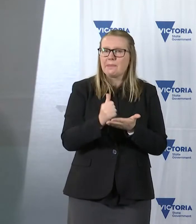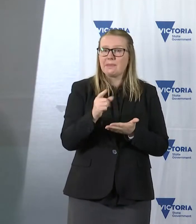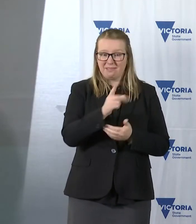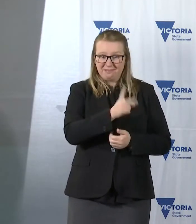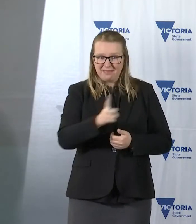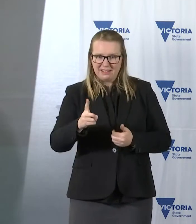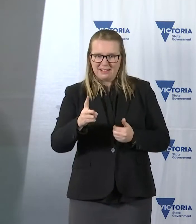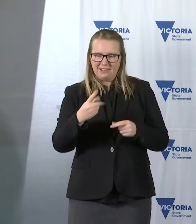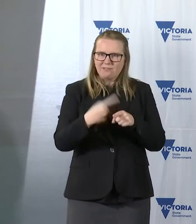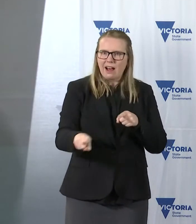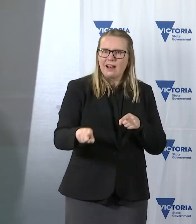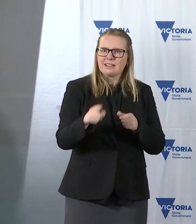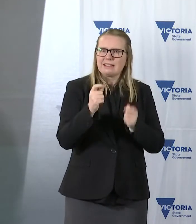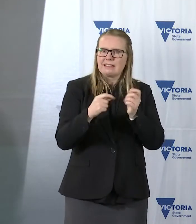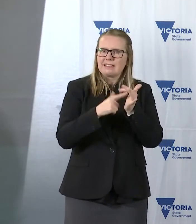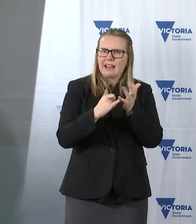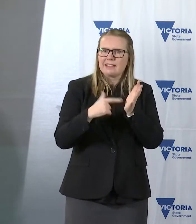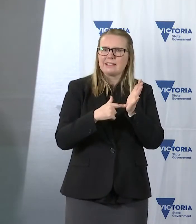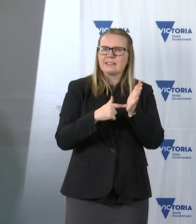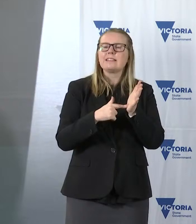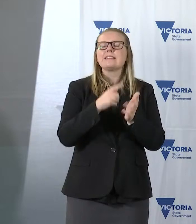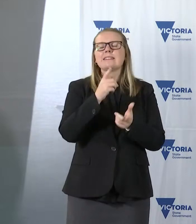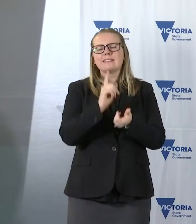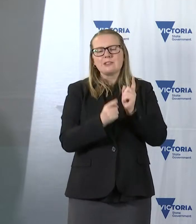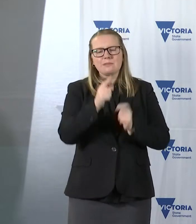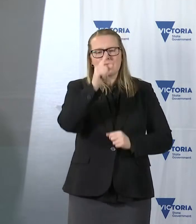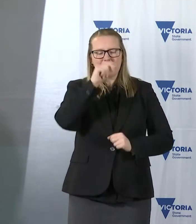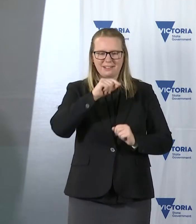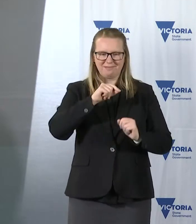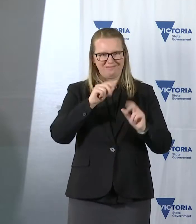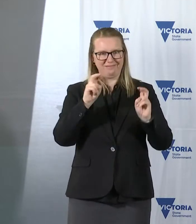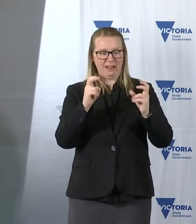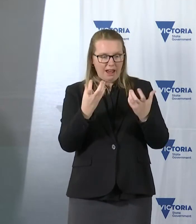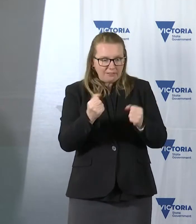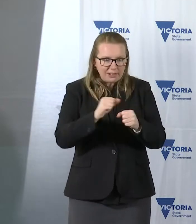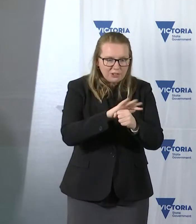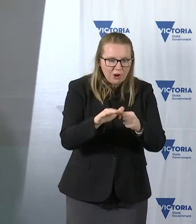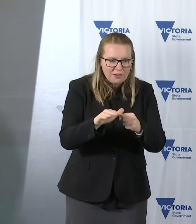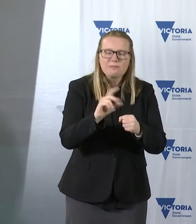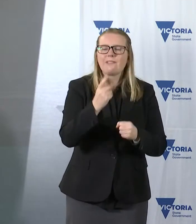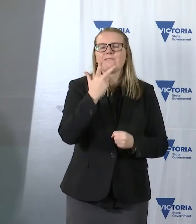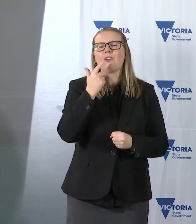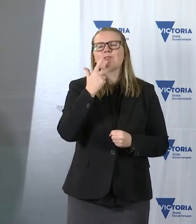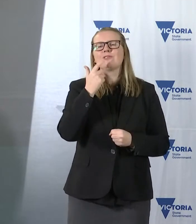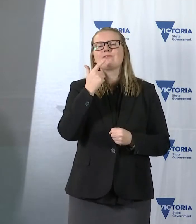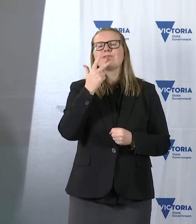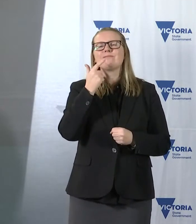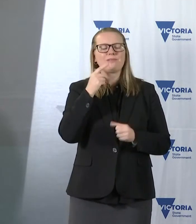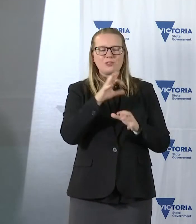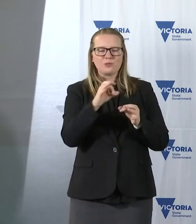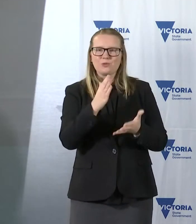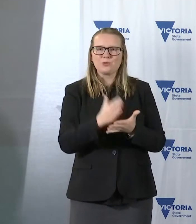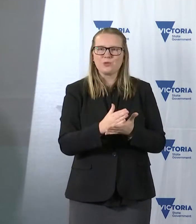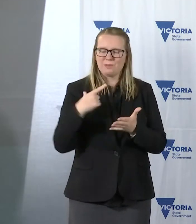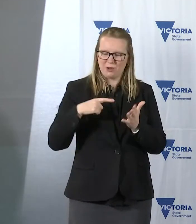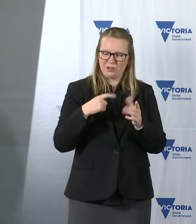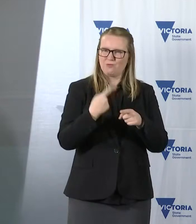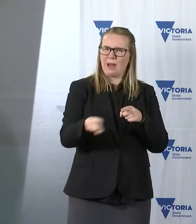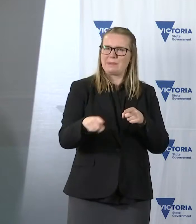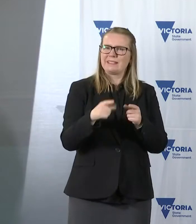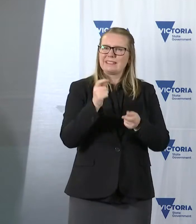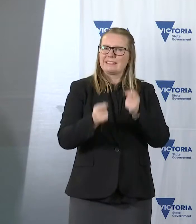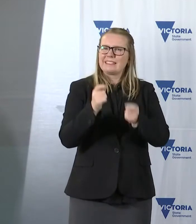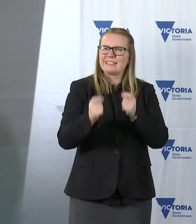tests, you'll probably ping a few positives and they'll all be false positives because you've got no coronavirus. If you've got 100,000 people